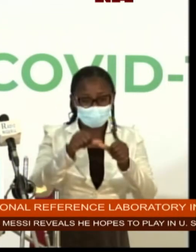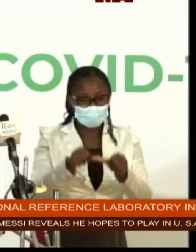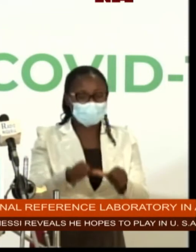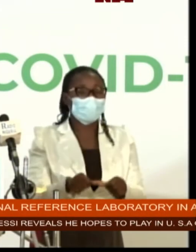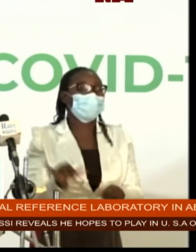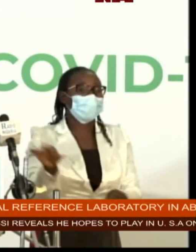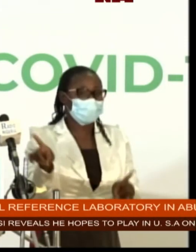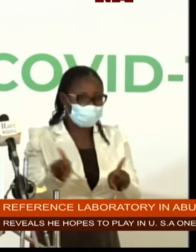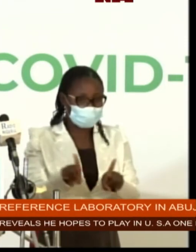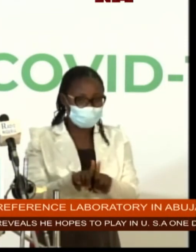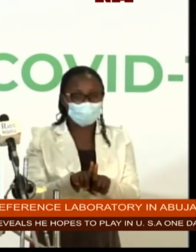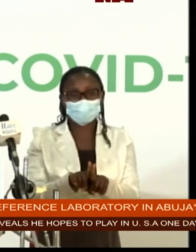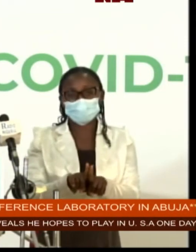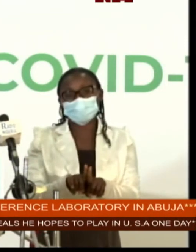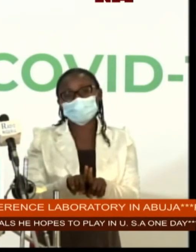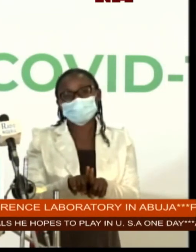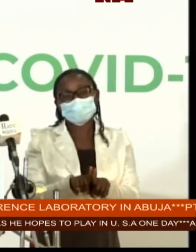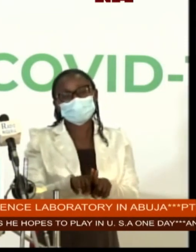remain so.